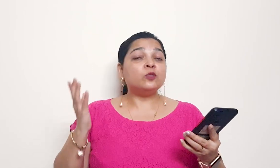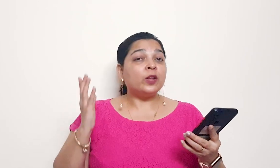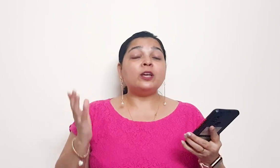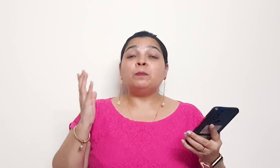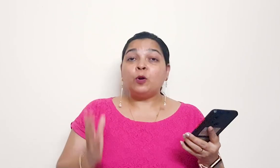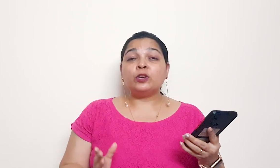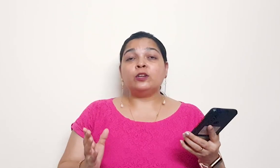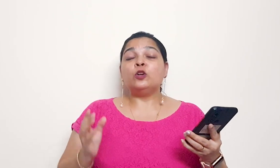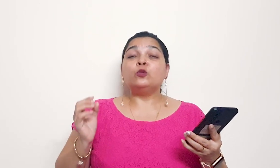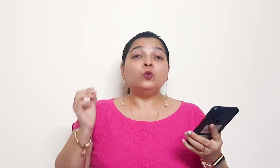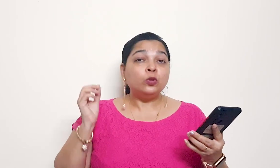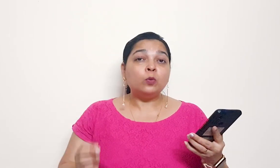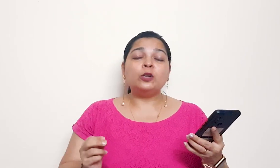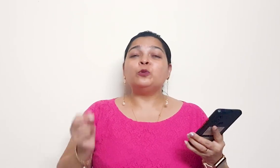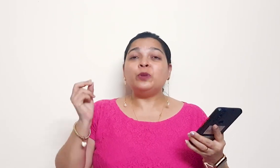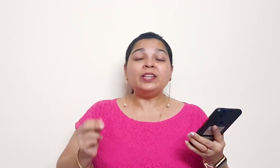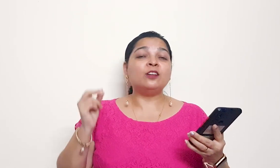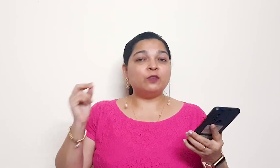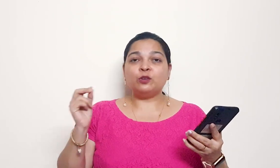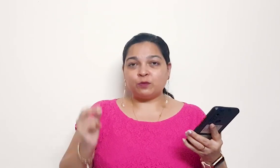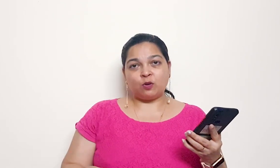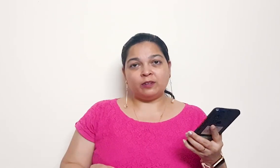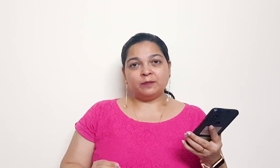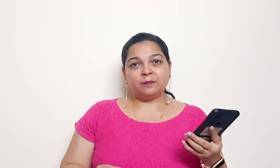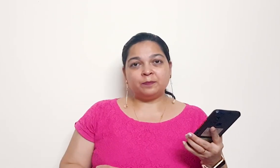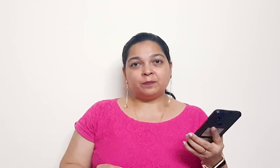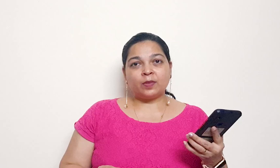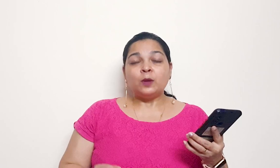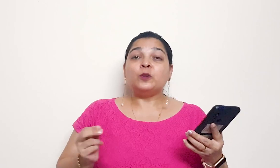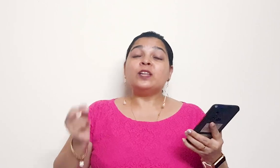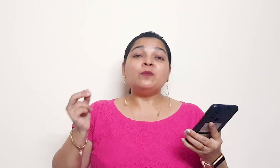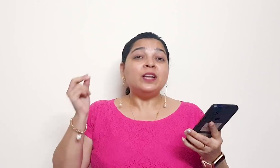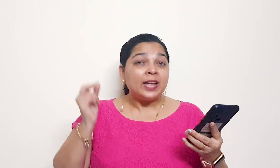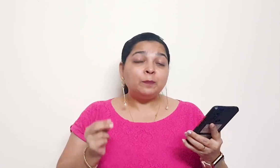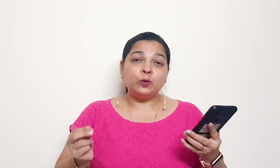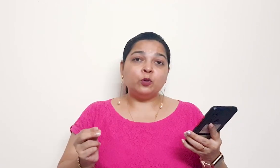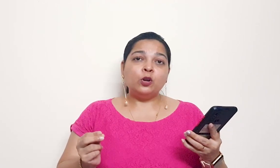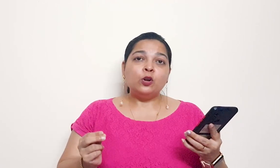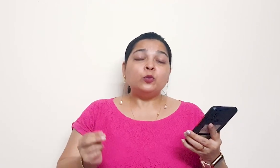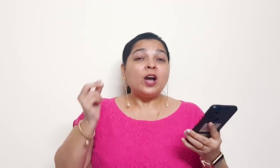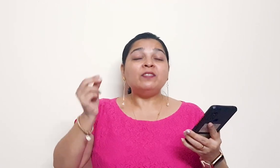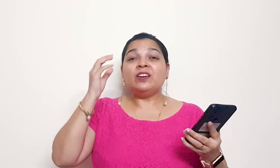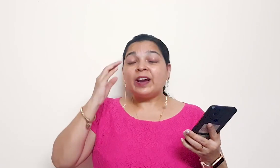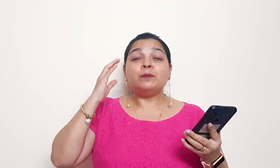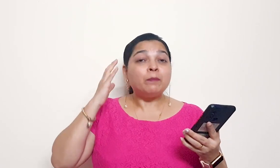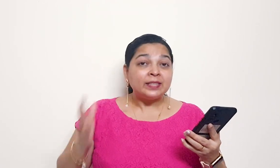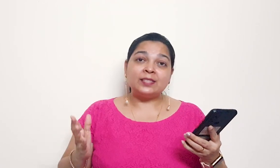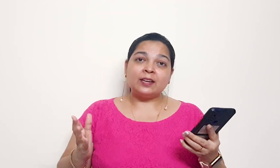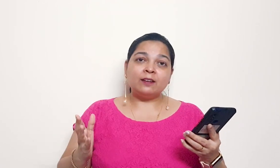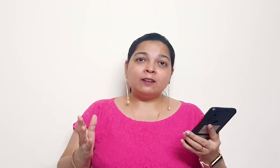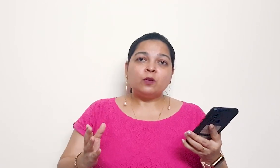is why it is very important to know the word, to read the word of God. Because that will help you to have the